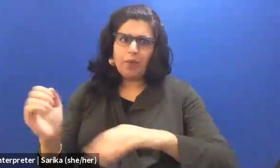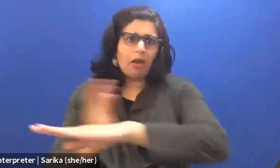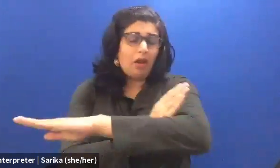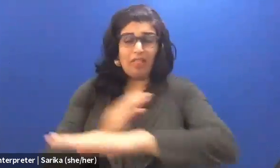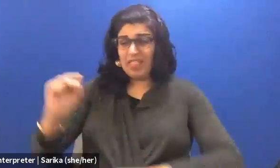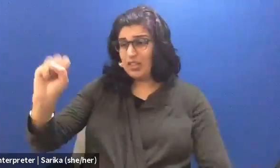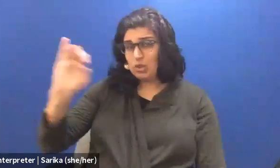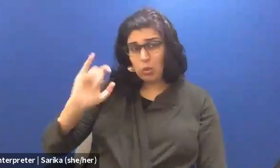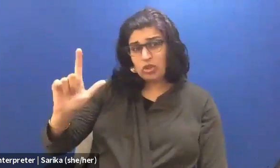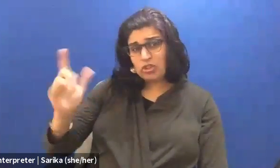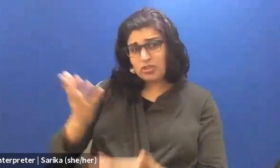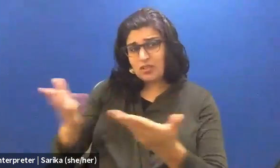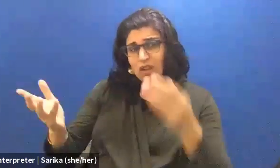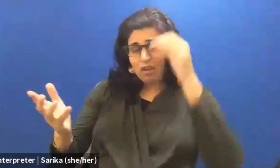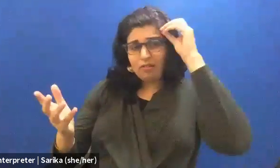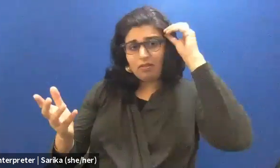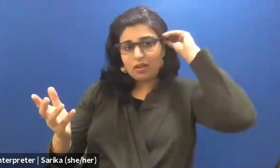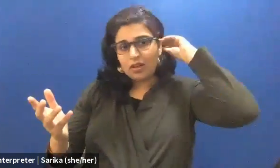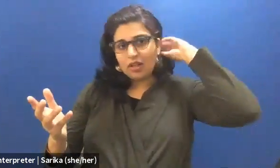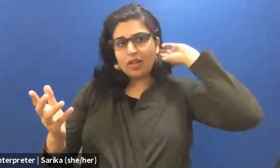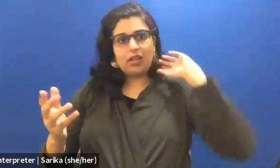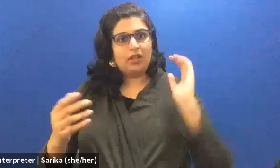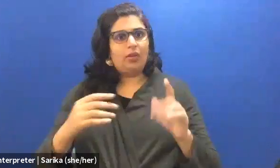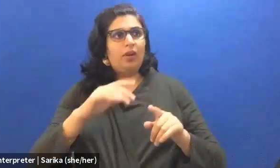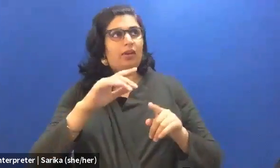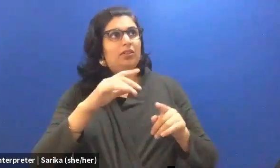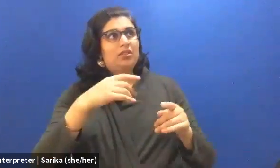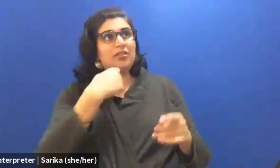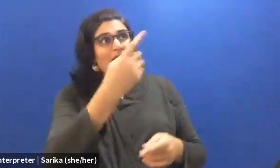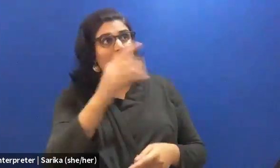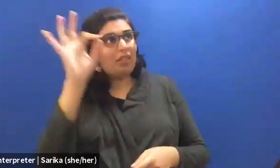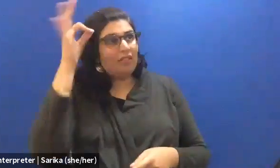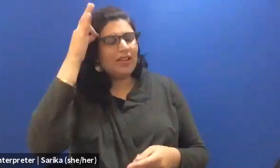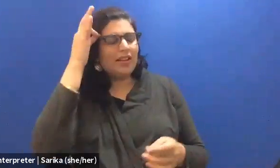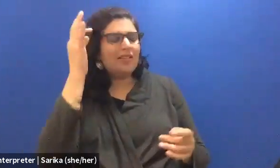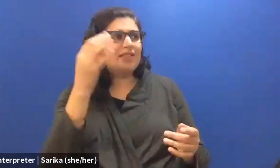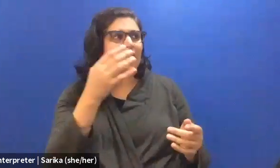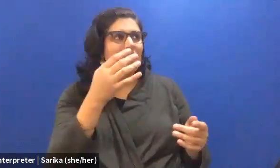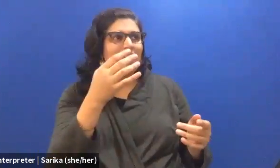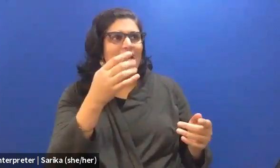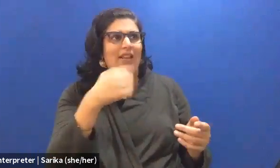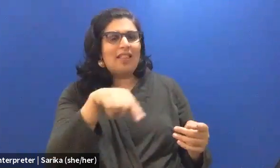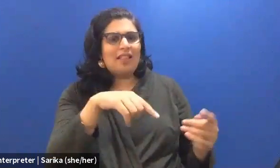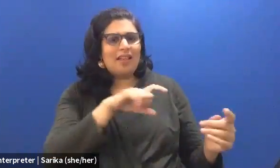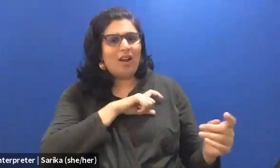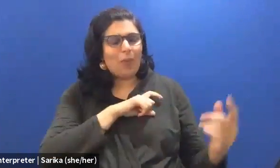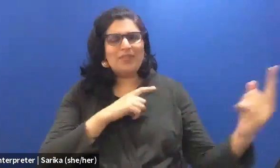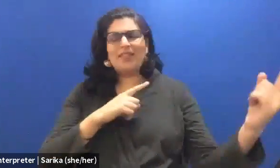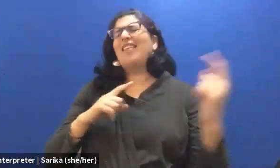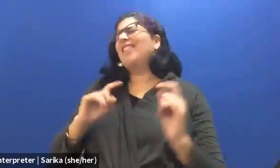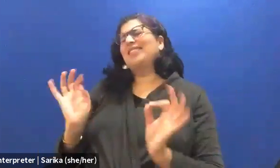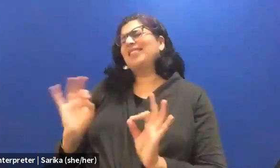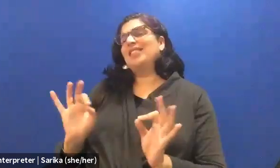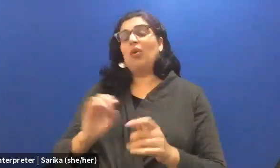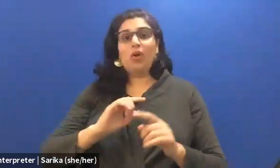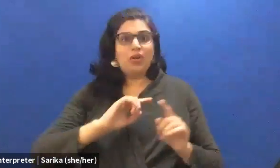stuff that, when you talk to the feds about it, they think, oh, well, it's no big deal, to, the little things where you come out in the morning to go to